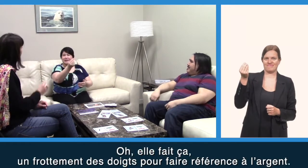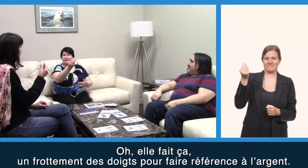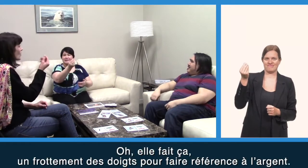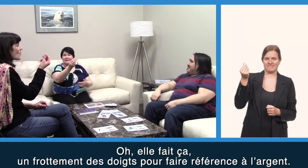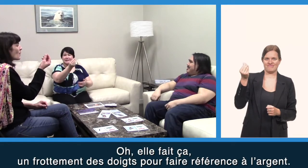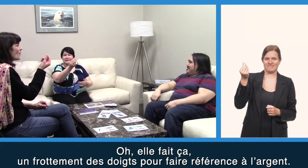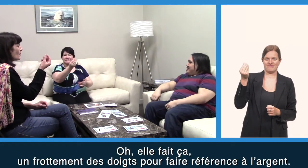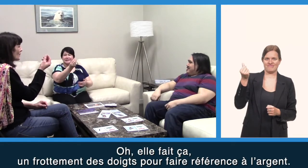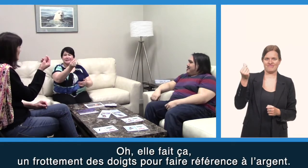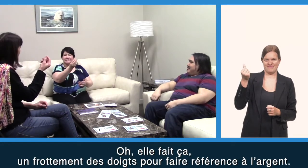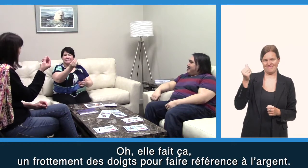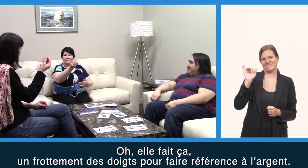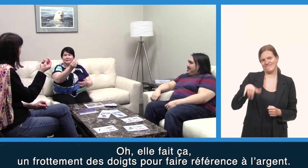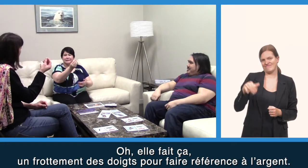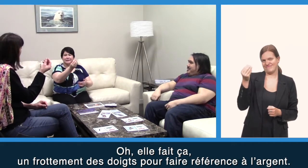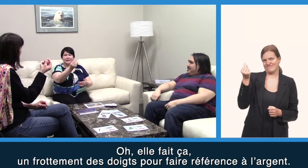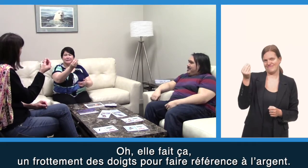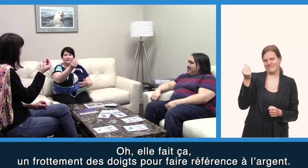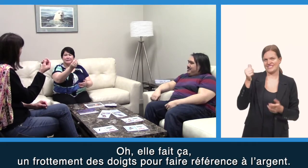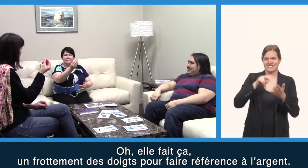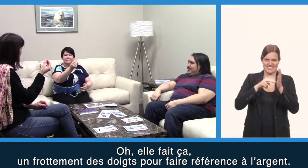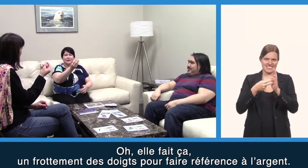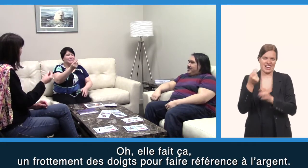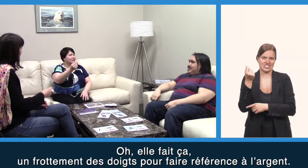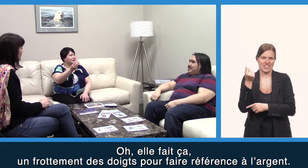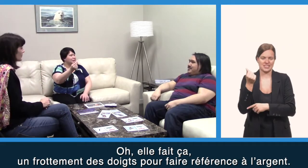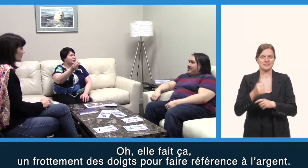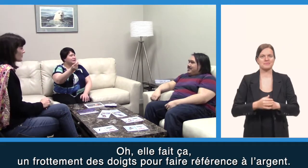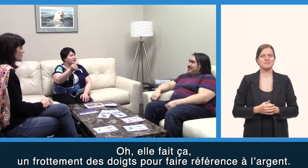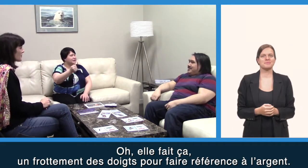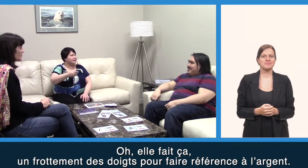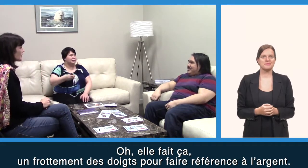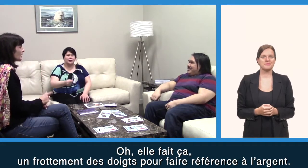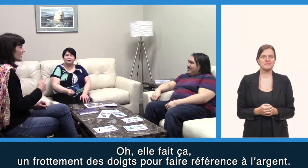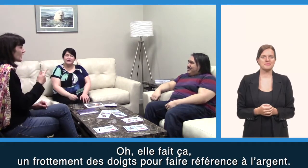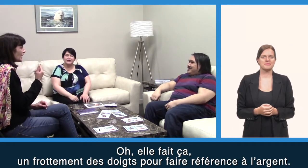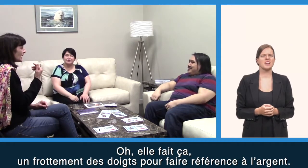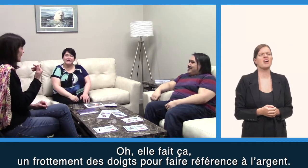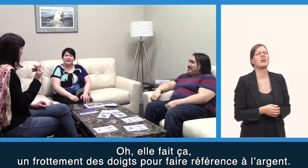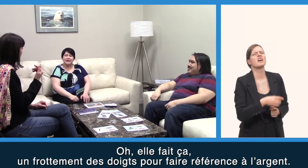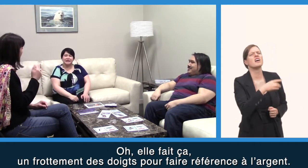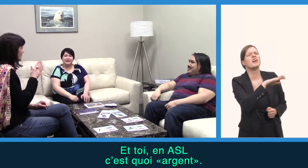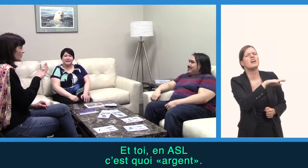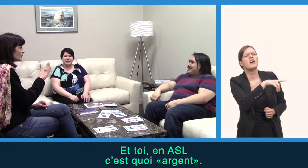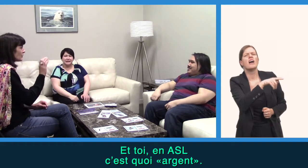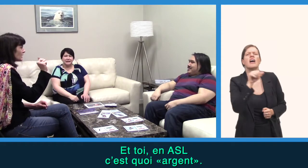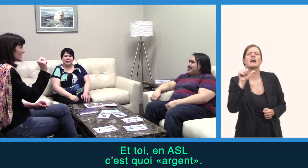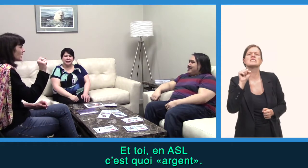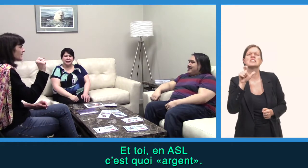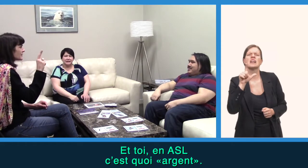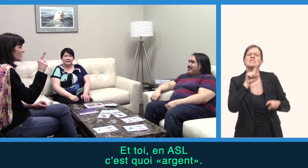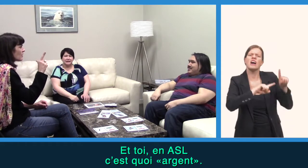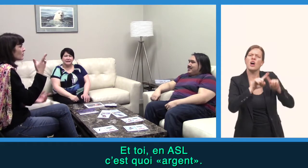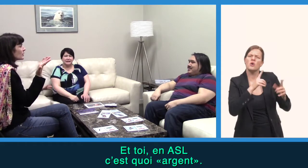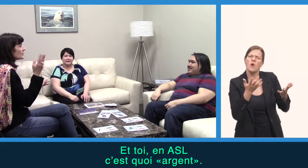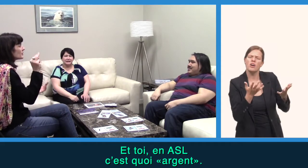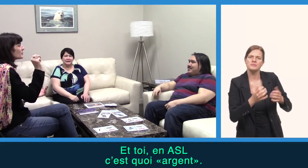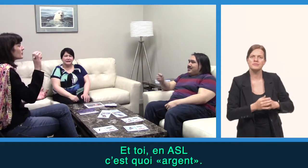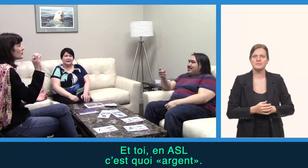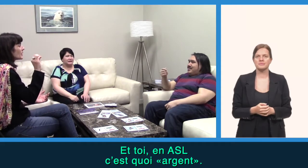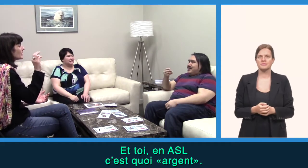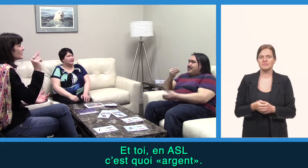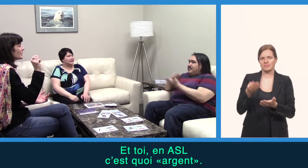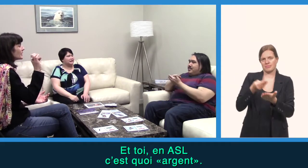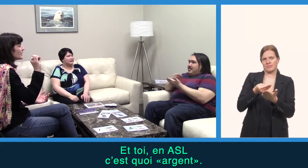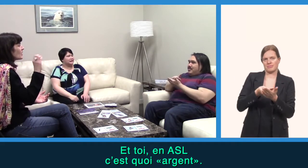Oh, she does the Oh. finger rubbing or whatever Mhm. to reference money. And you in ASL,